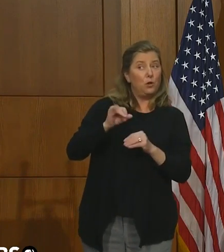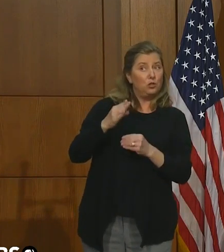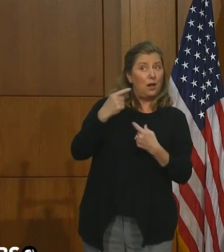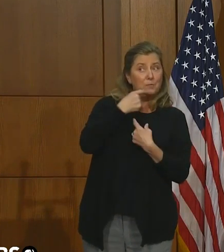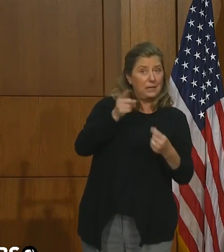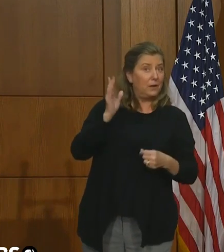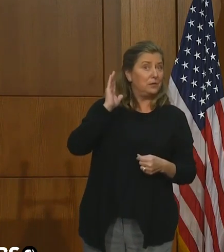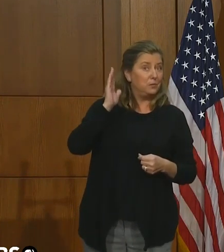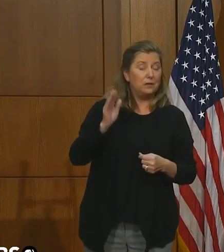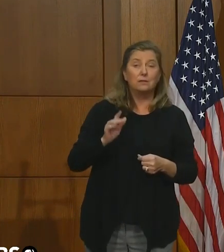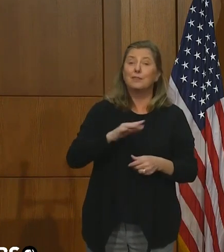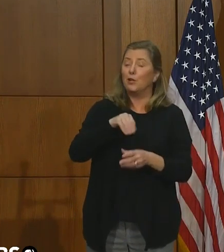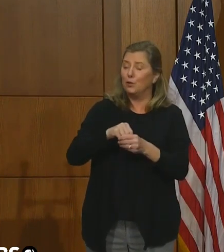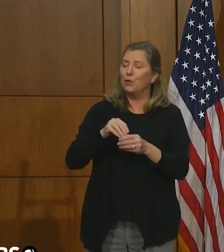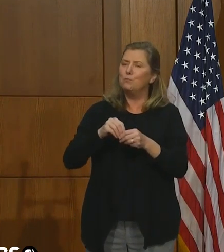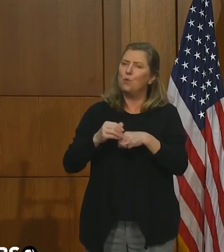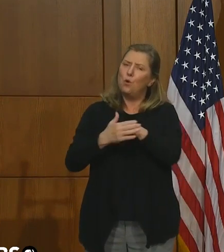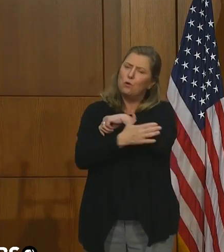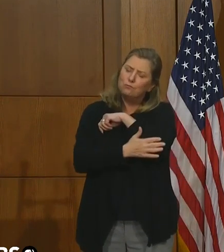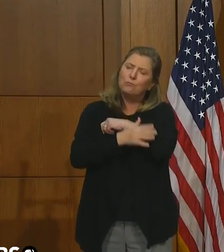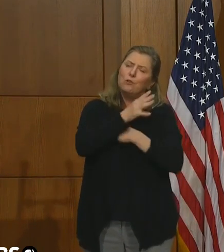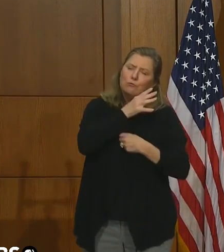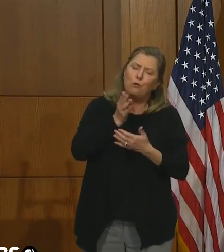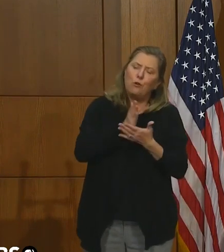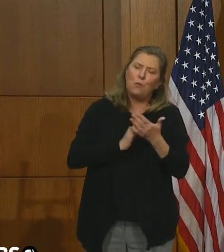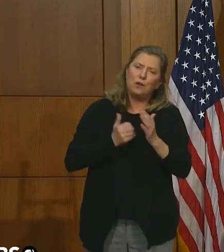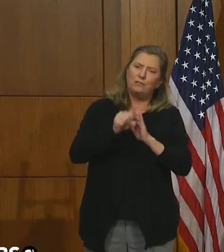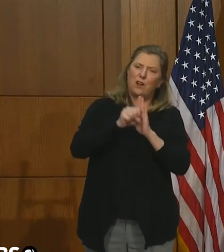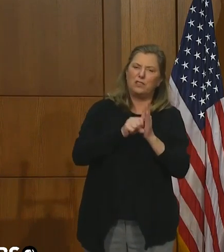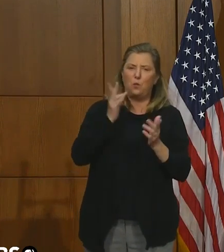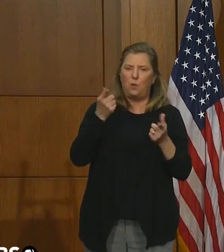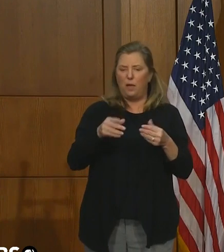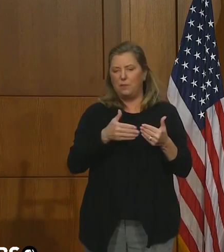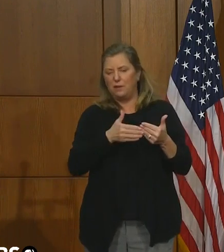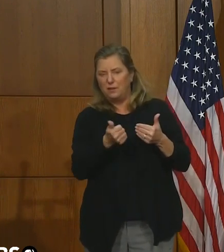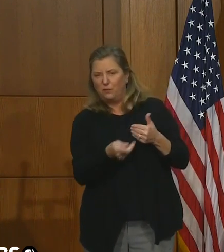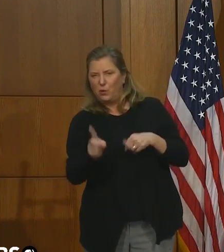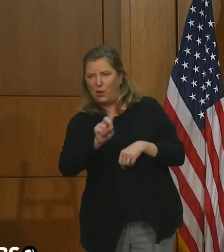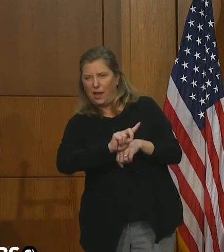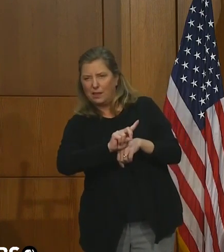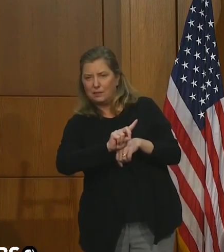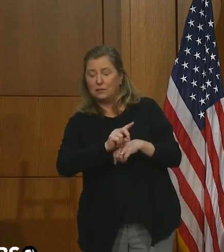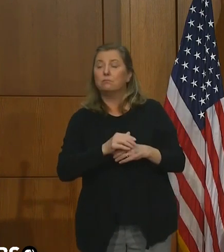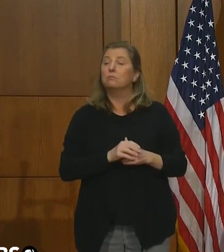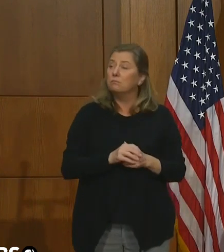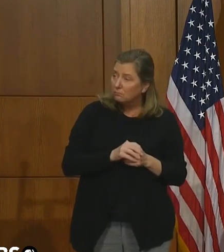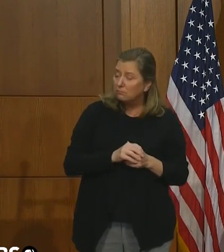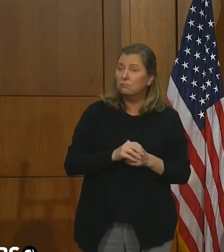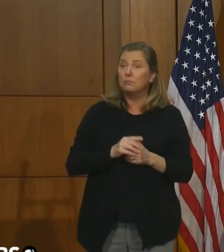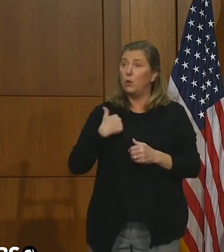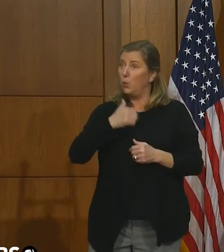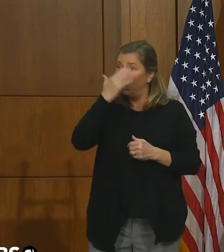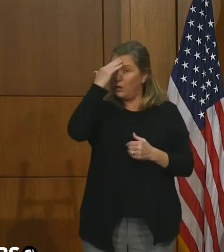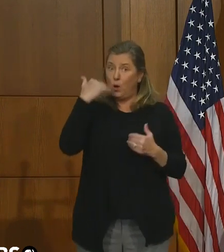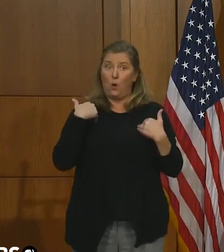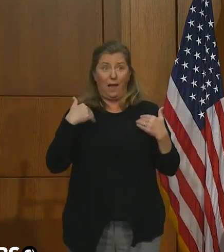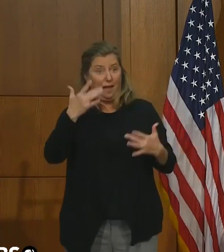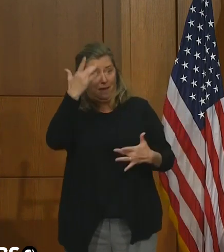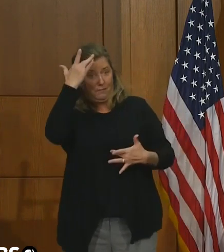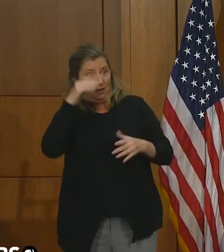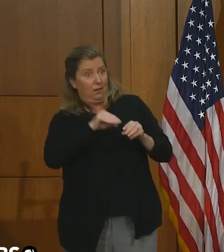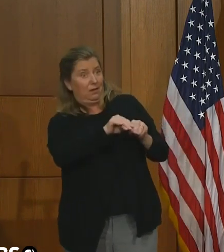including in rural parts of our state, in the next few days. We all know that while we have a health crisis, we